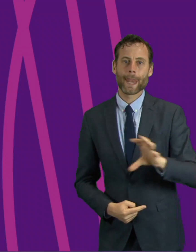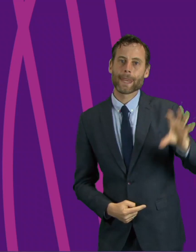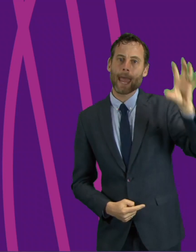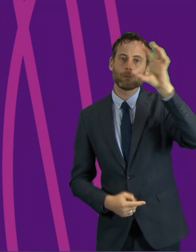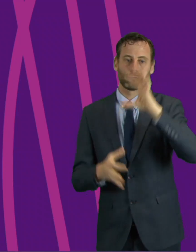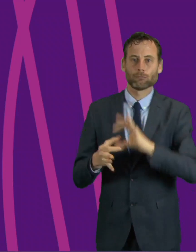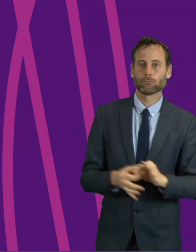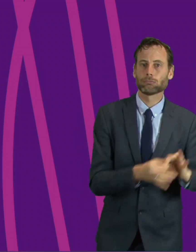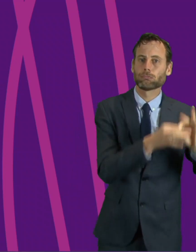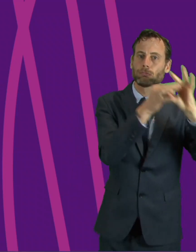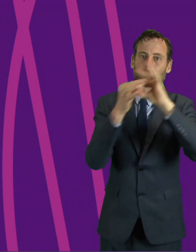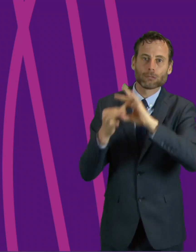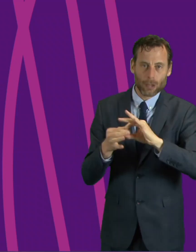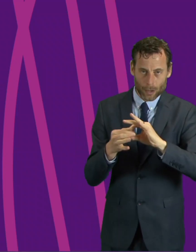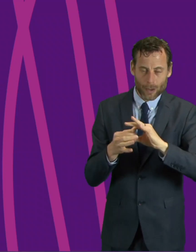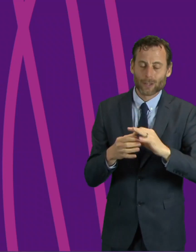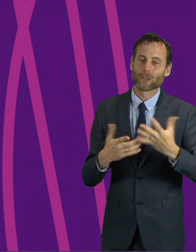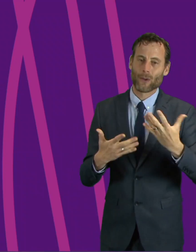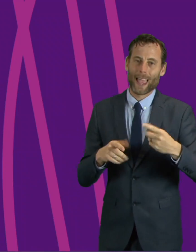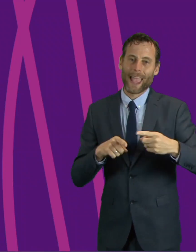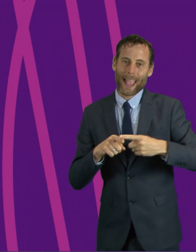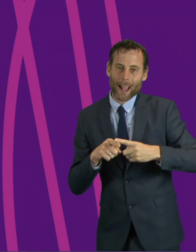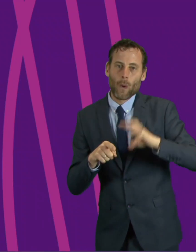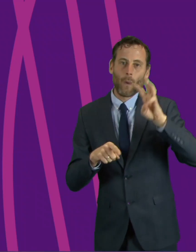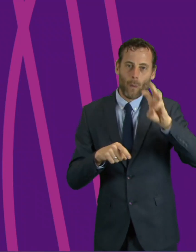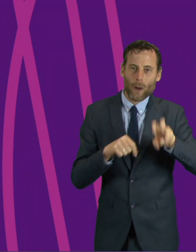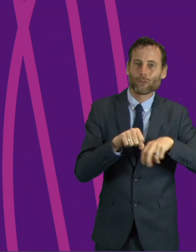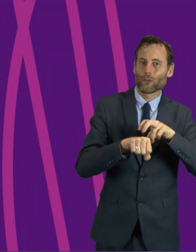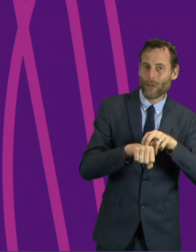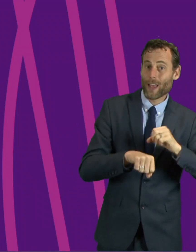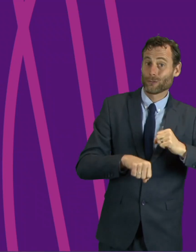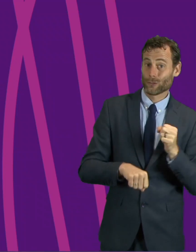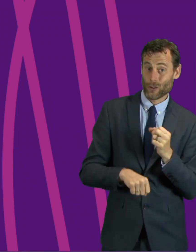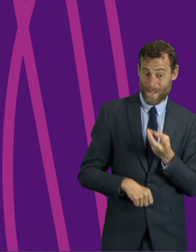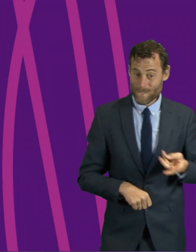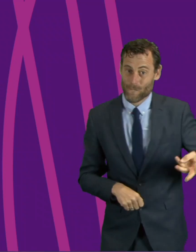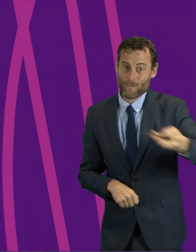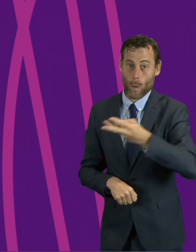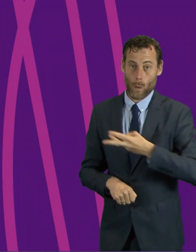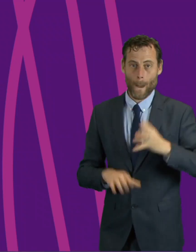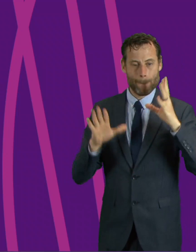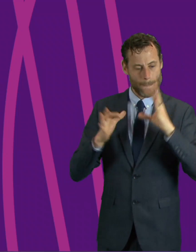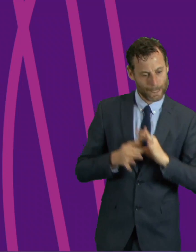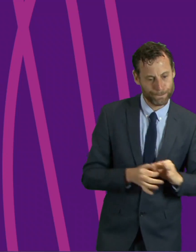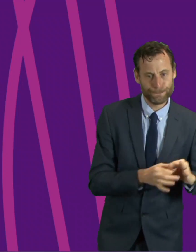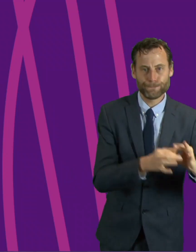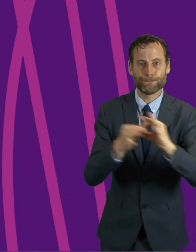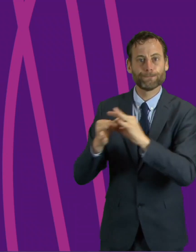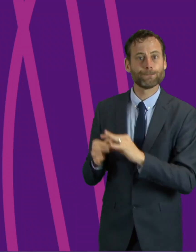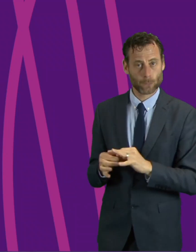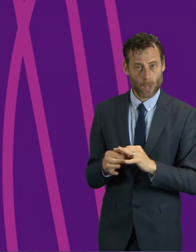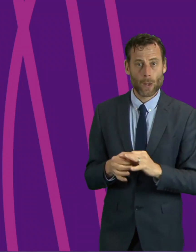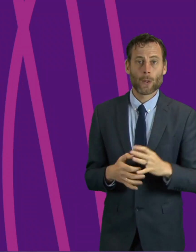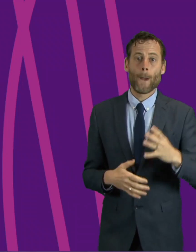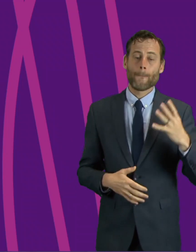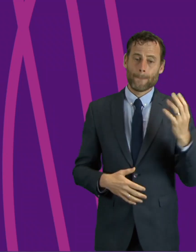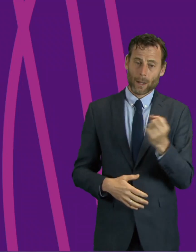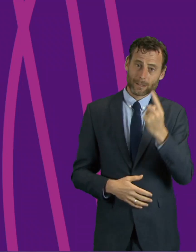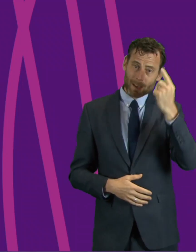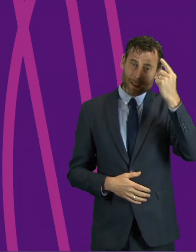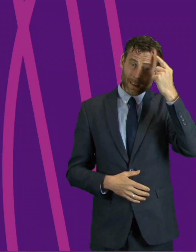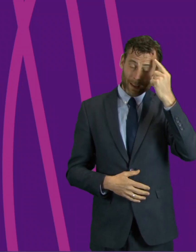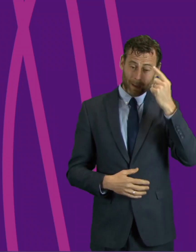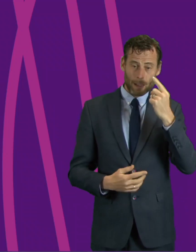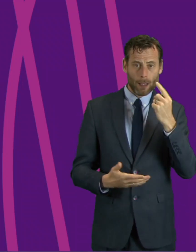four nations have been involved in formulating, and one that takes account of the evidence in each part of the UK, not just